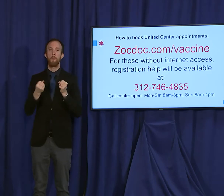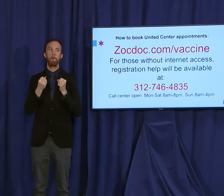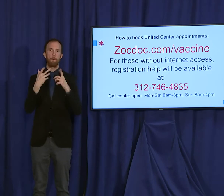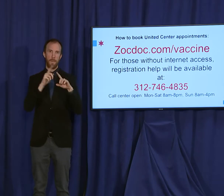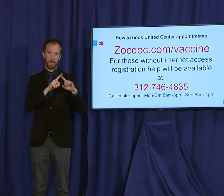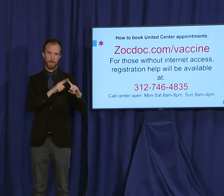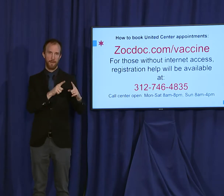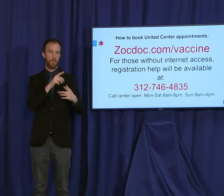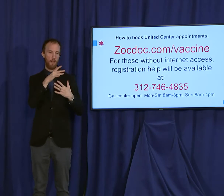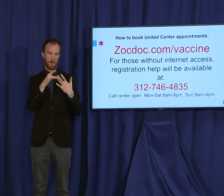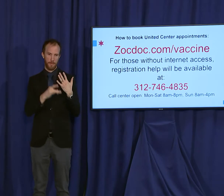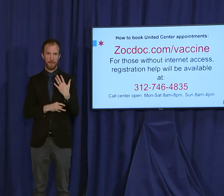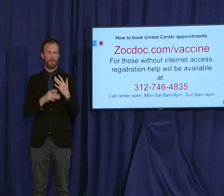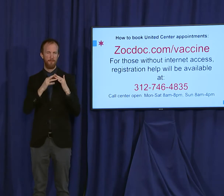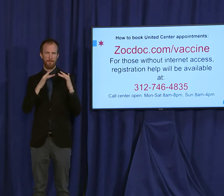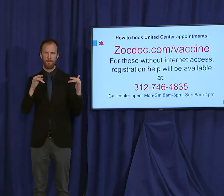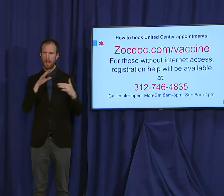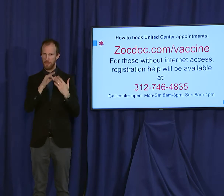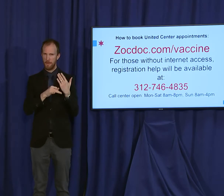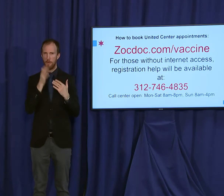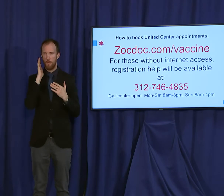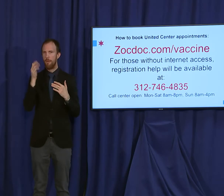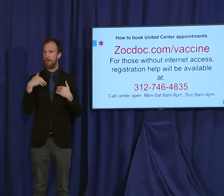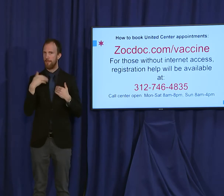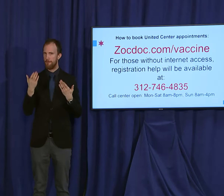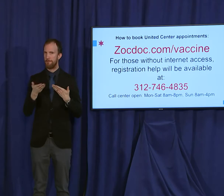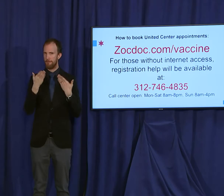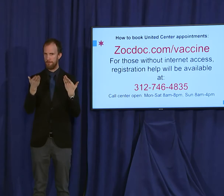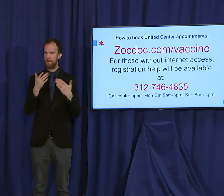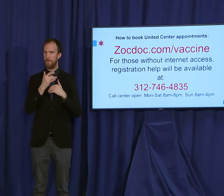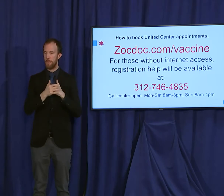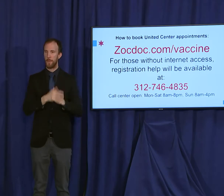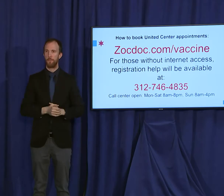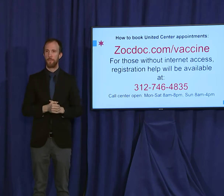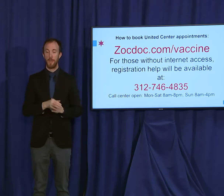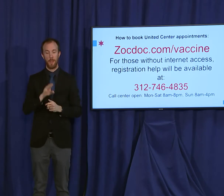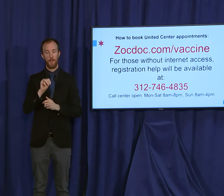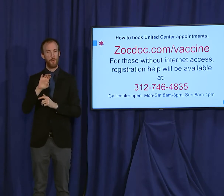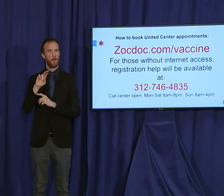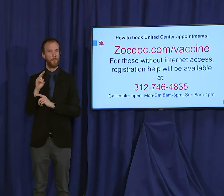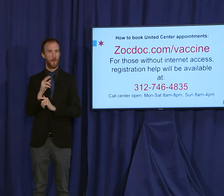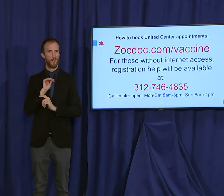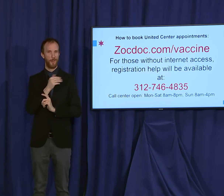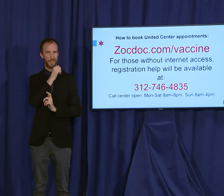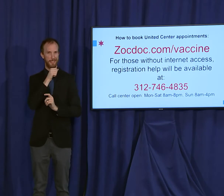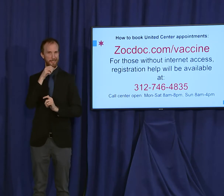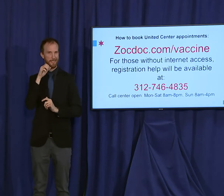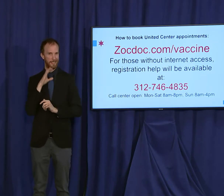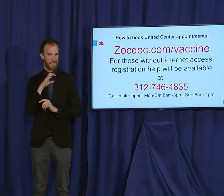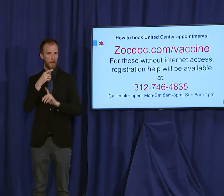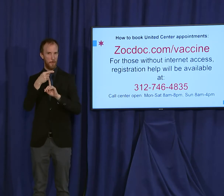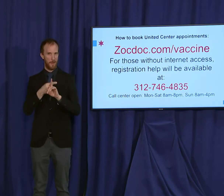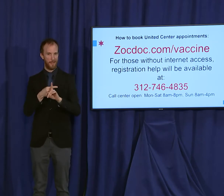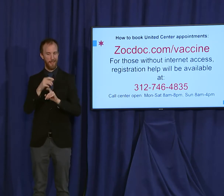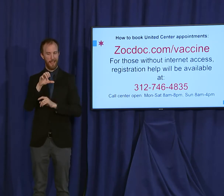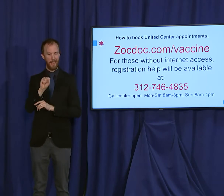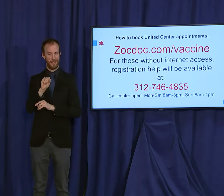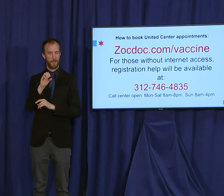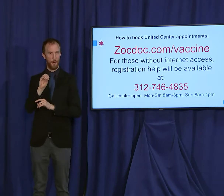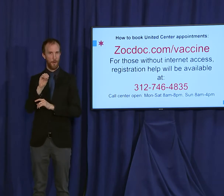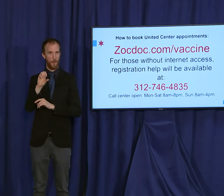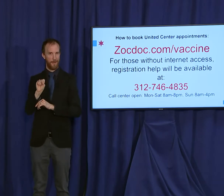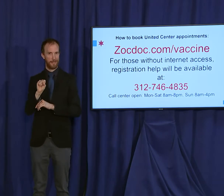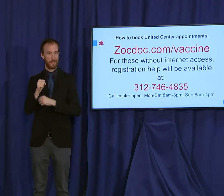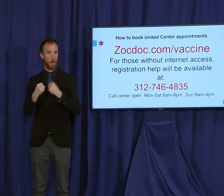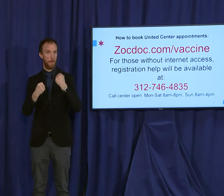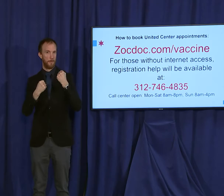vaccine. And March is our senior month. It's SOS, support our seniors.